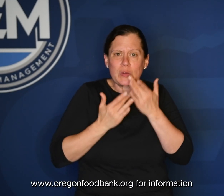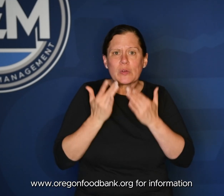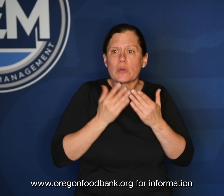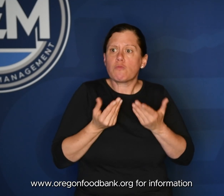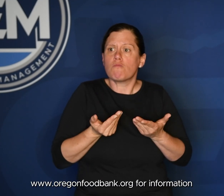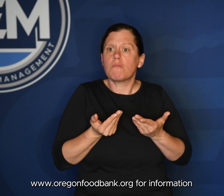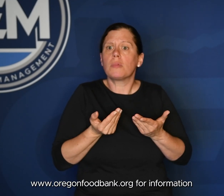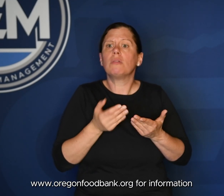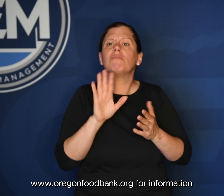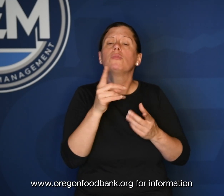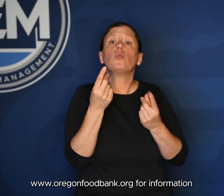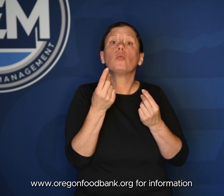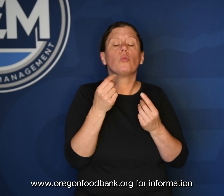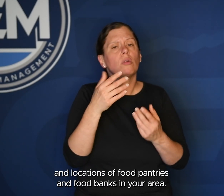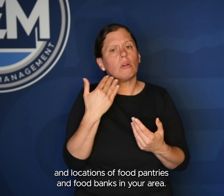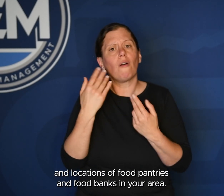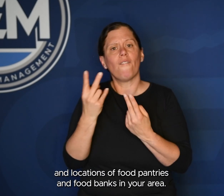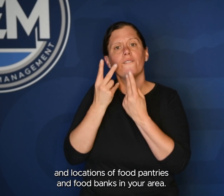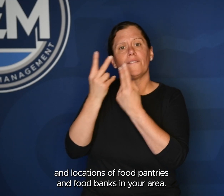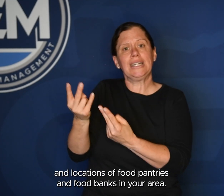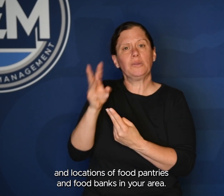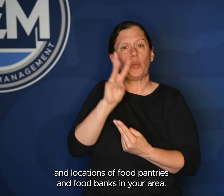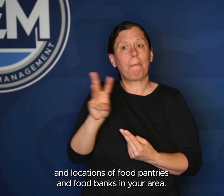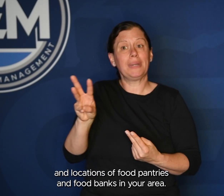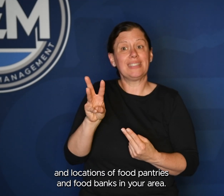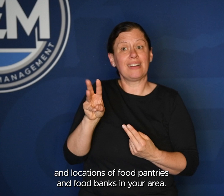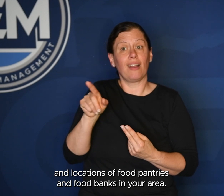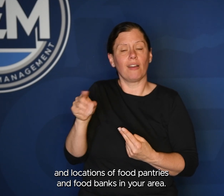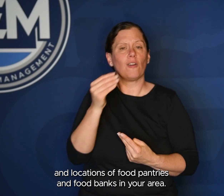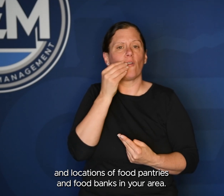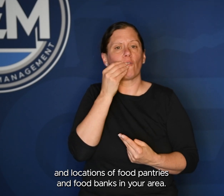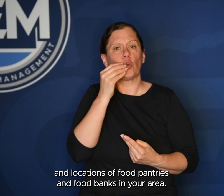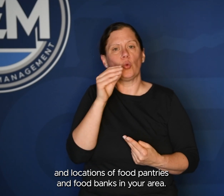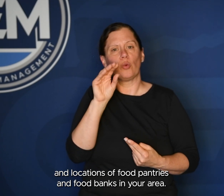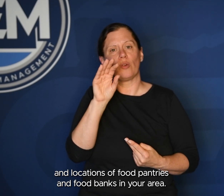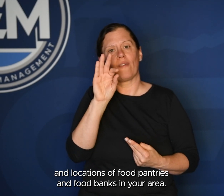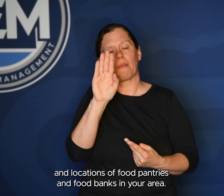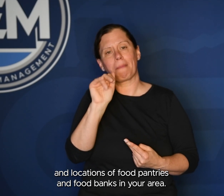www.oregonfoodbank.org for information and locations of food pantries and food banks in your area.